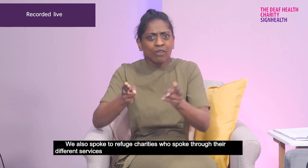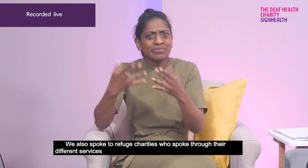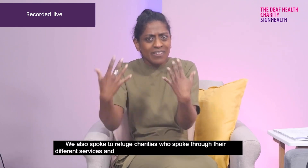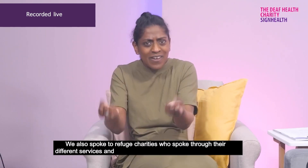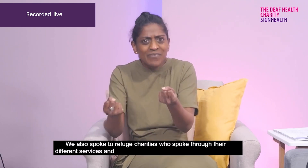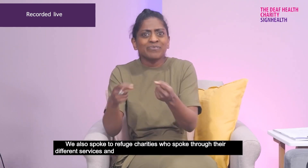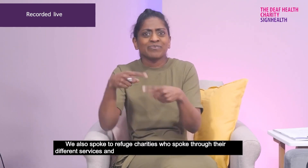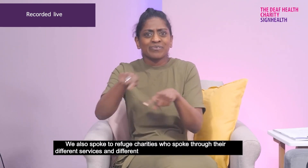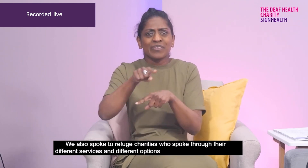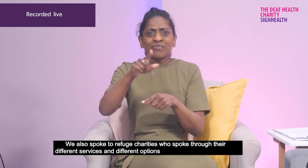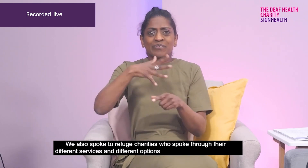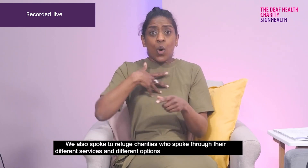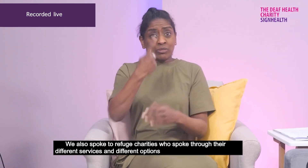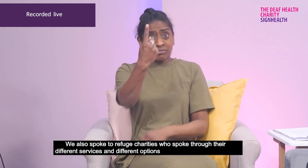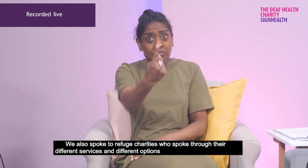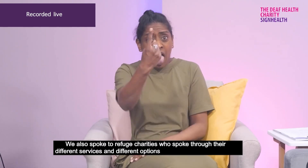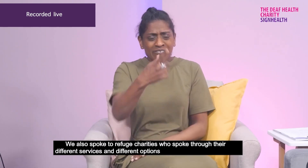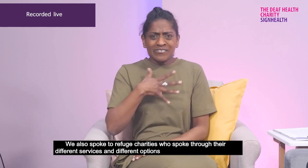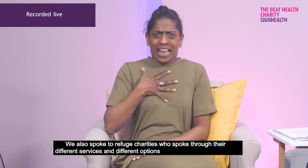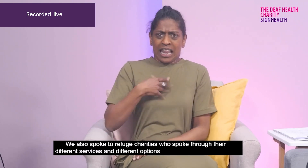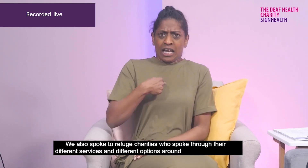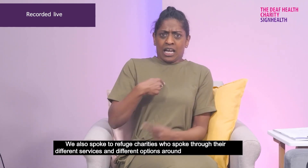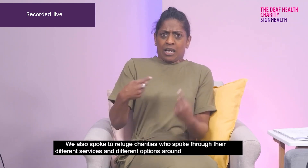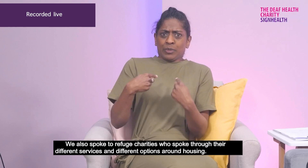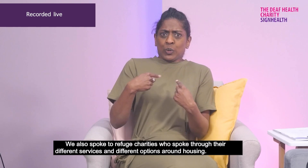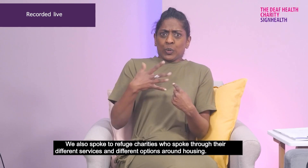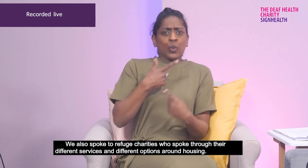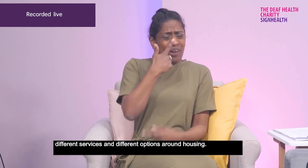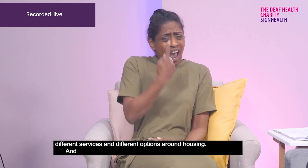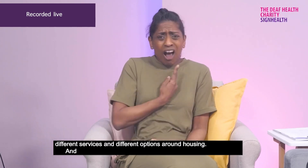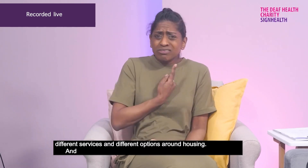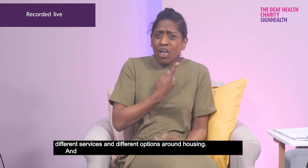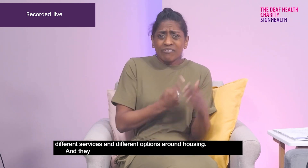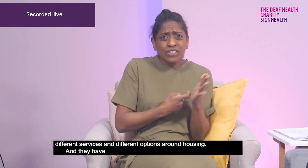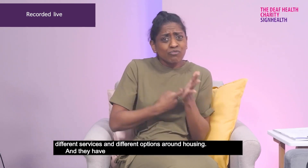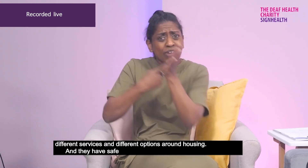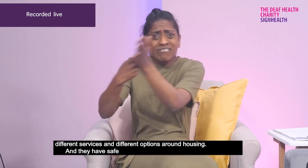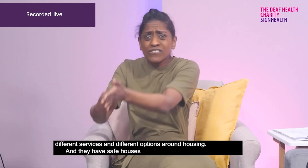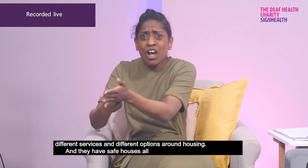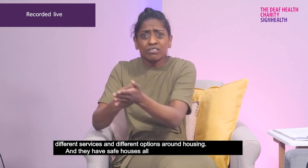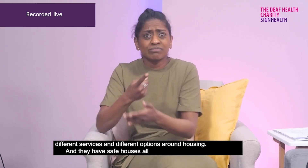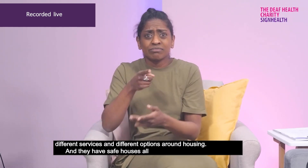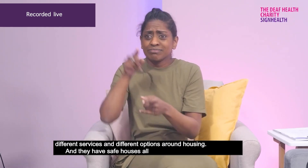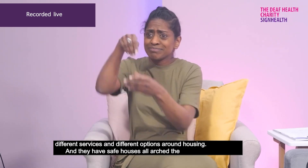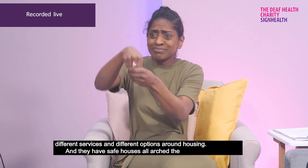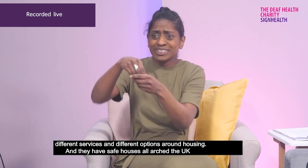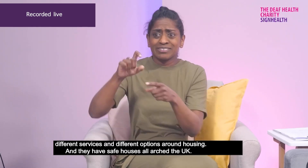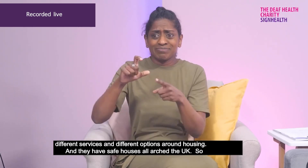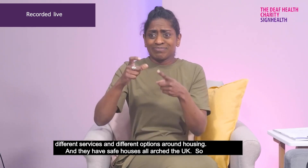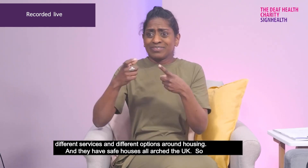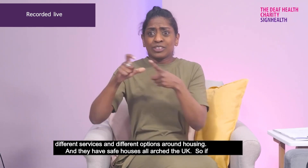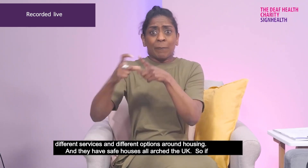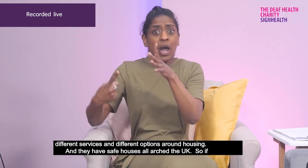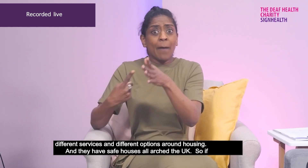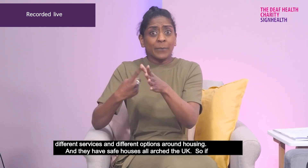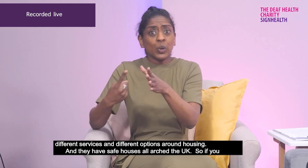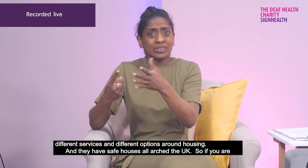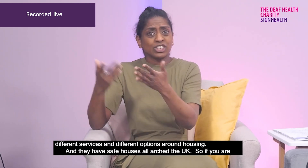And they have safe houses all around the UK. So if you are feeling like you're in an abusive situation, you can self-refer